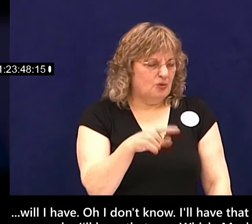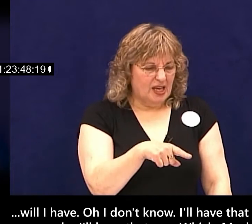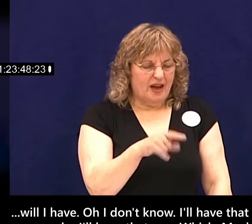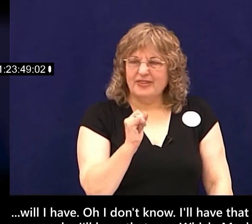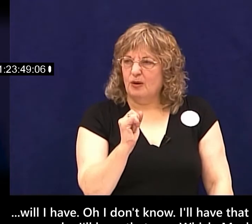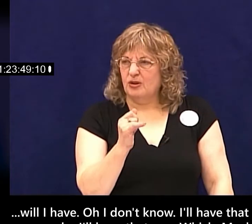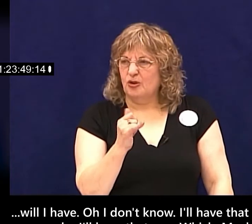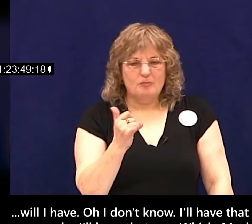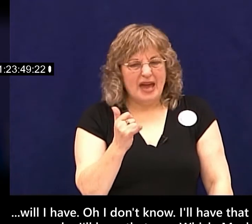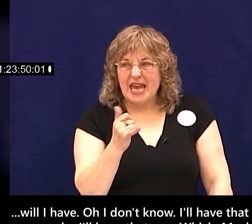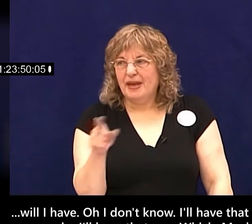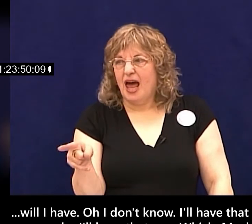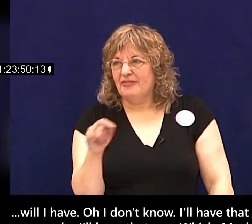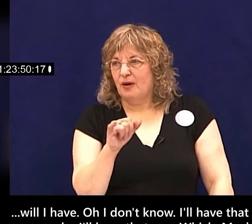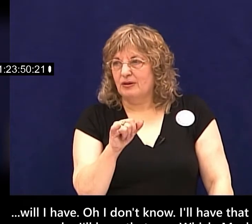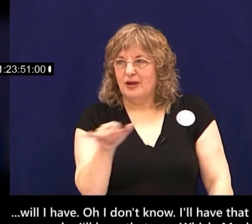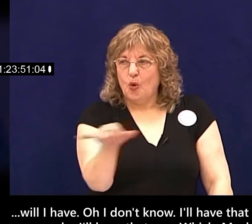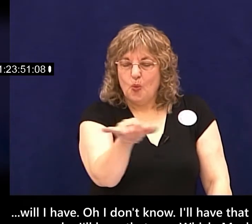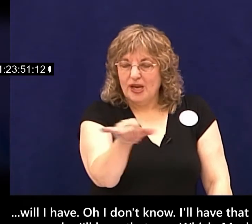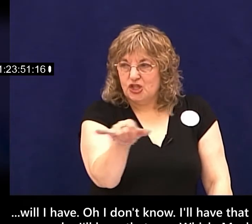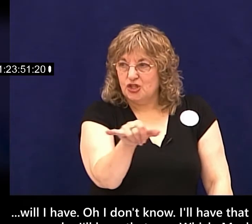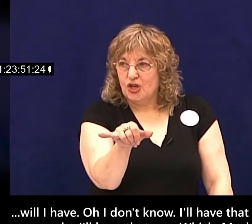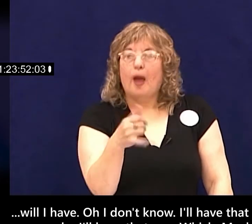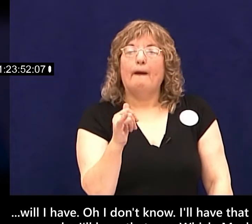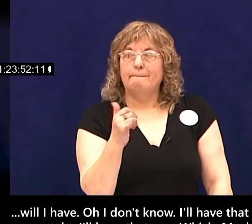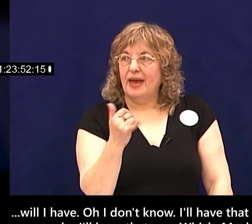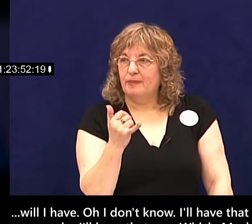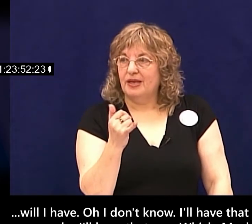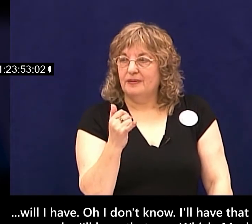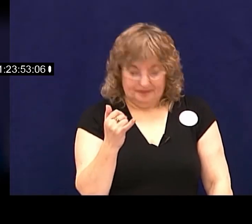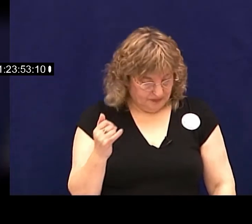I'll have that one, or maybe I'll have that one. Which? Maybe.